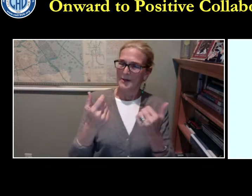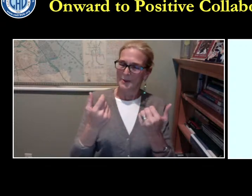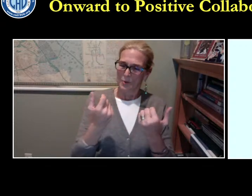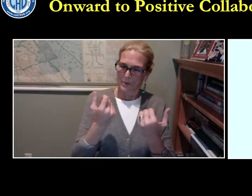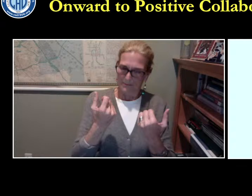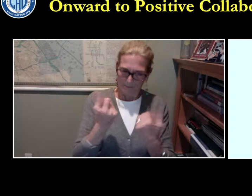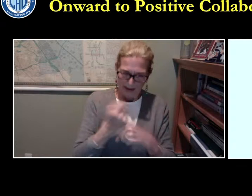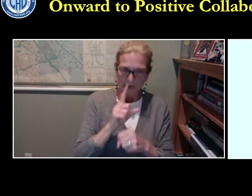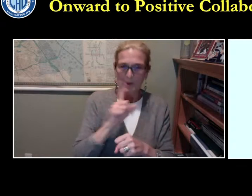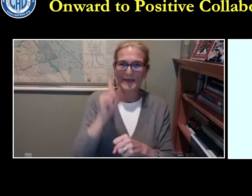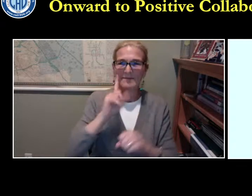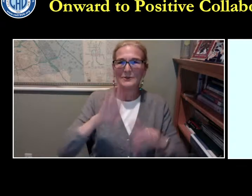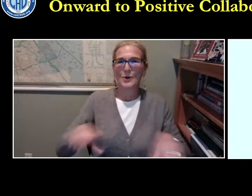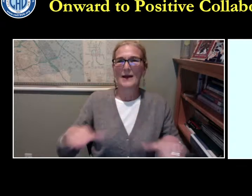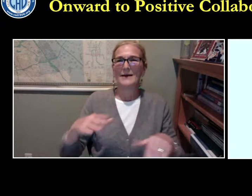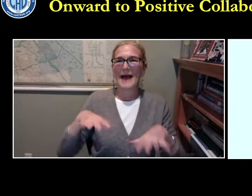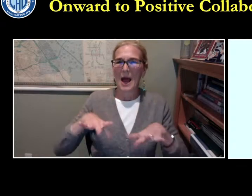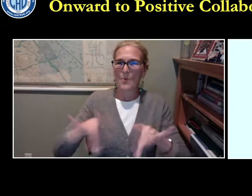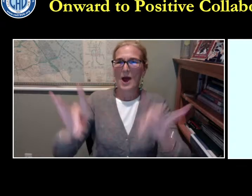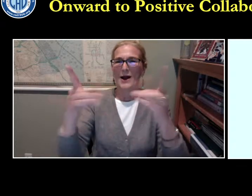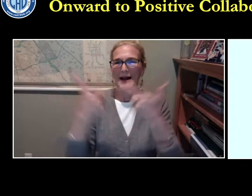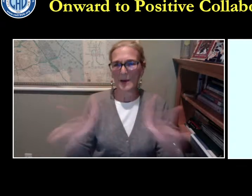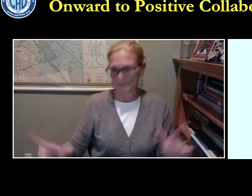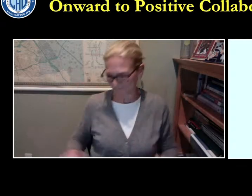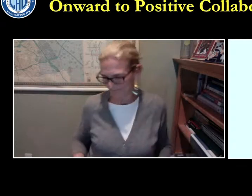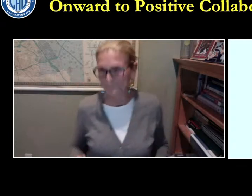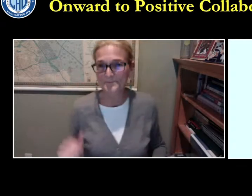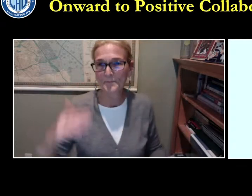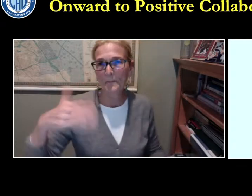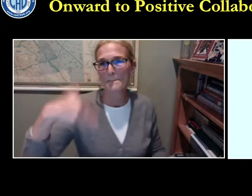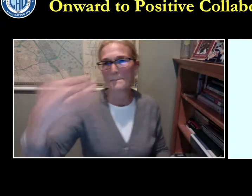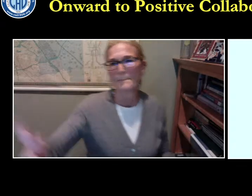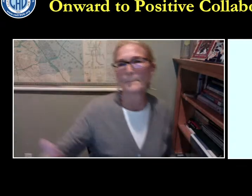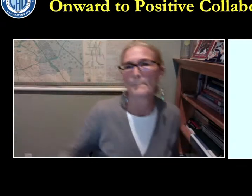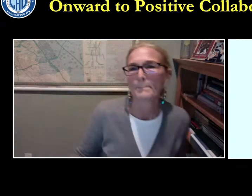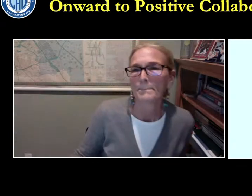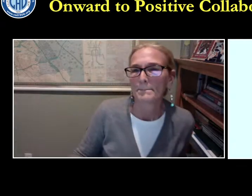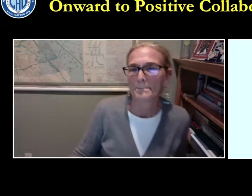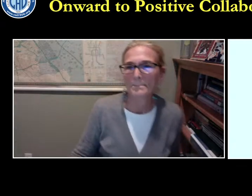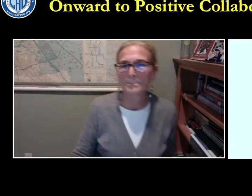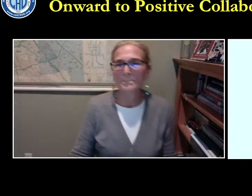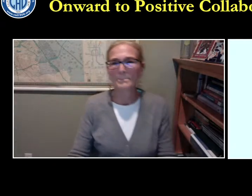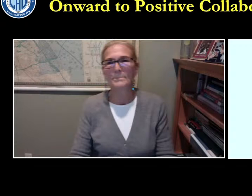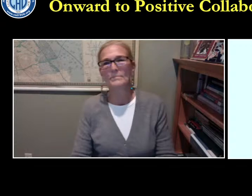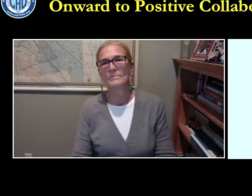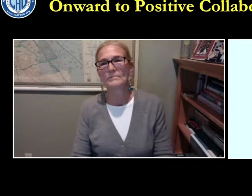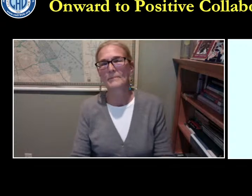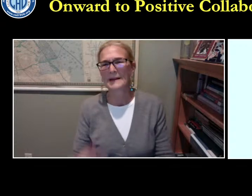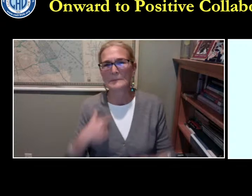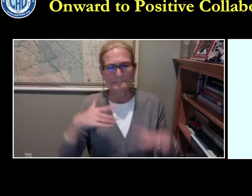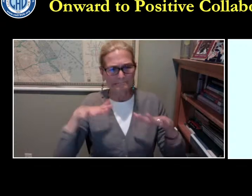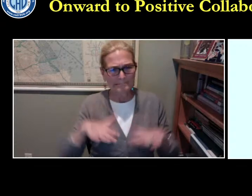have vital information about how to ensure that deaf children can acquire language.